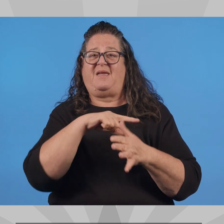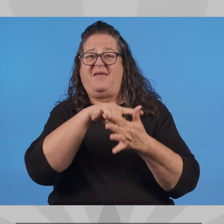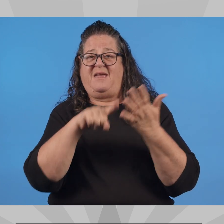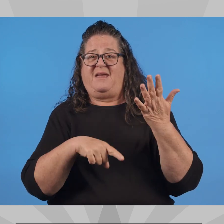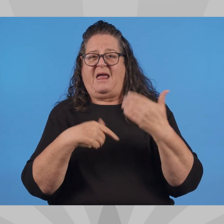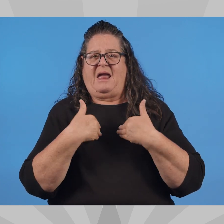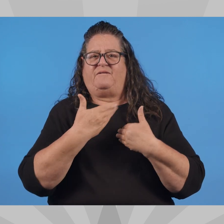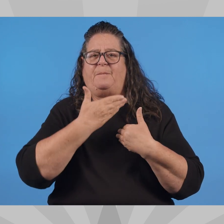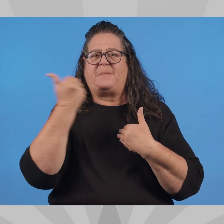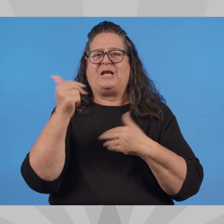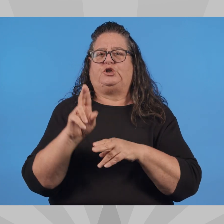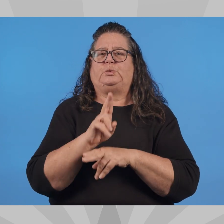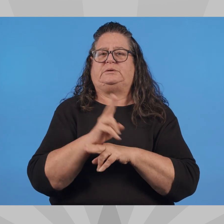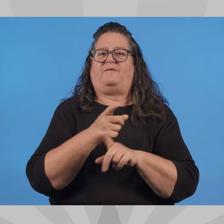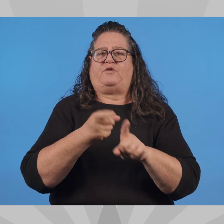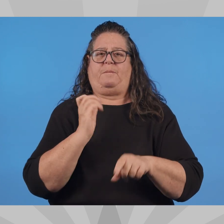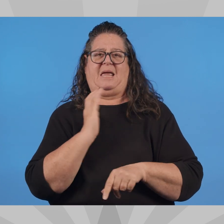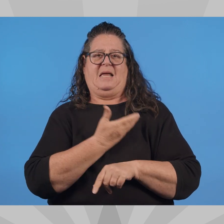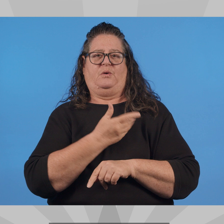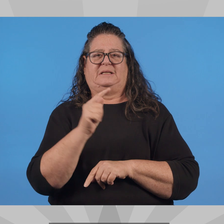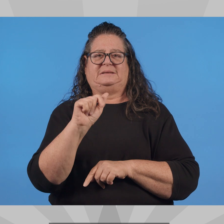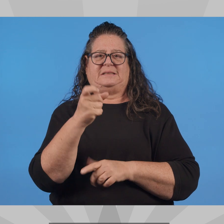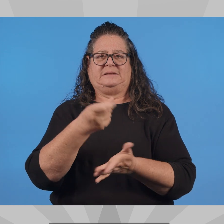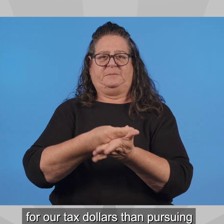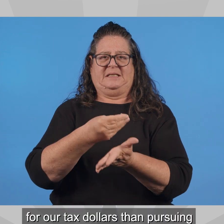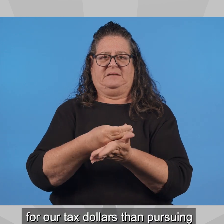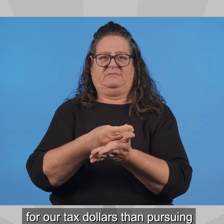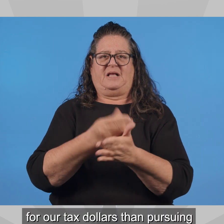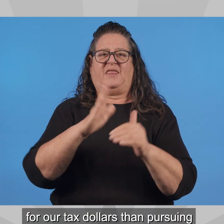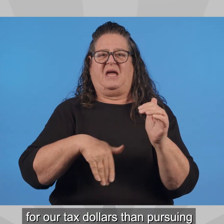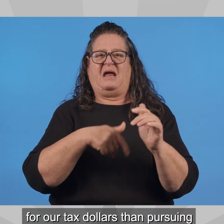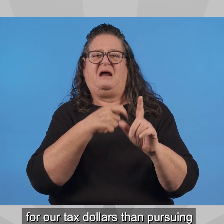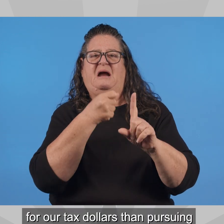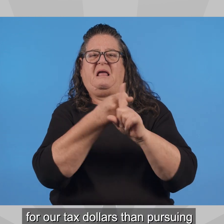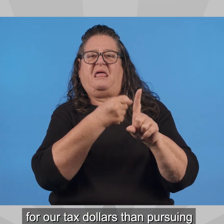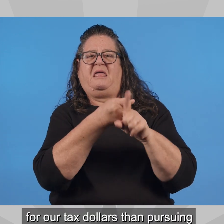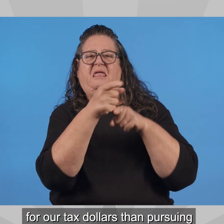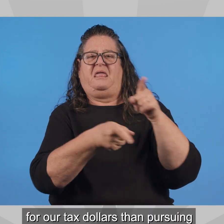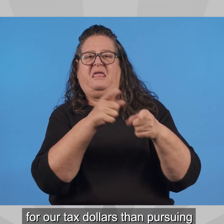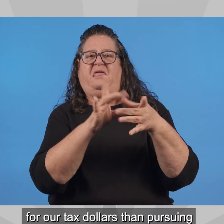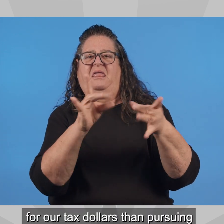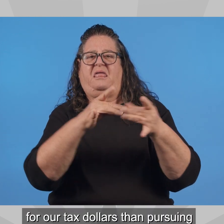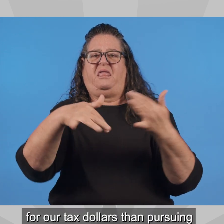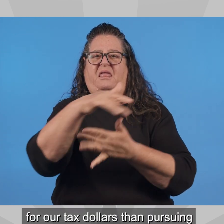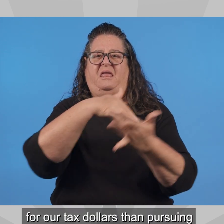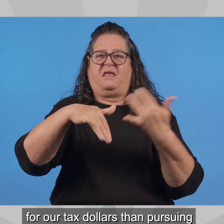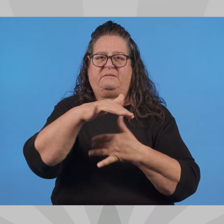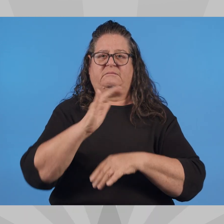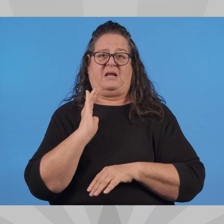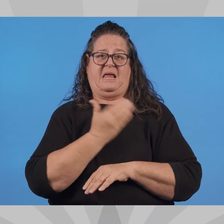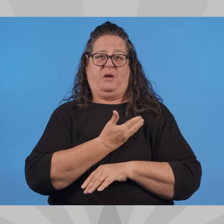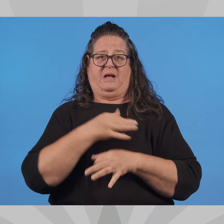resources wisely. There are better uses for our tax dollars than pursuing a tax on our